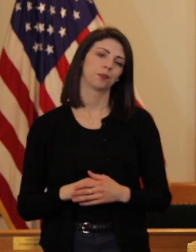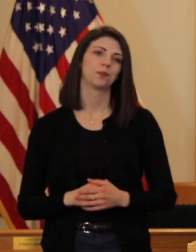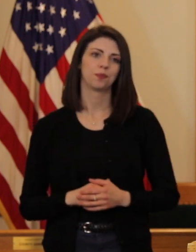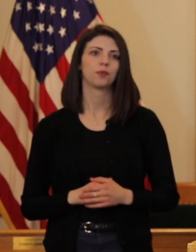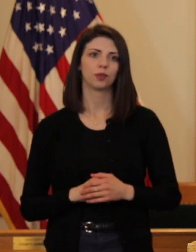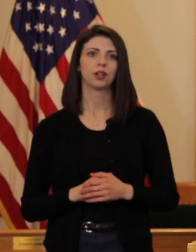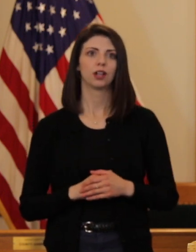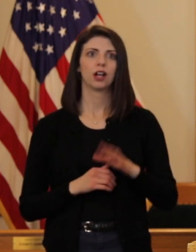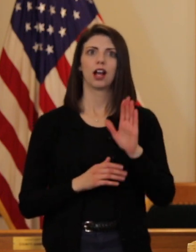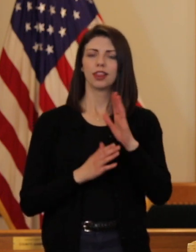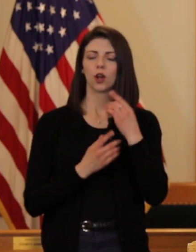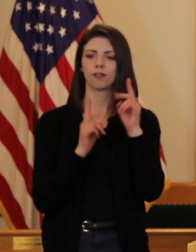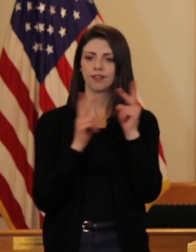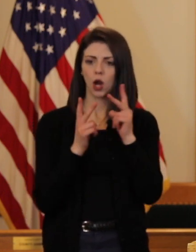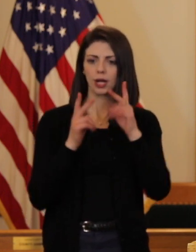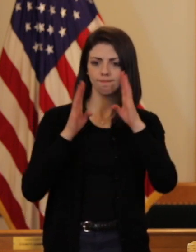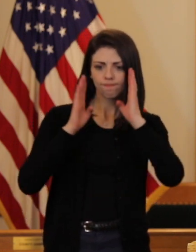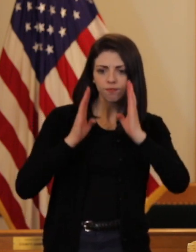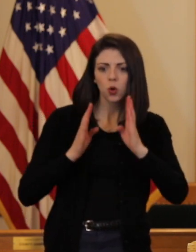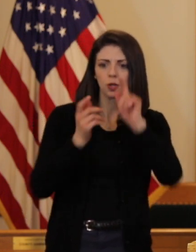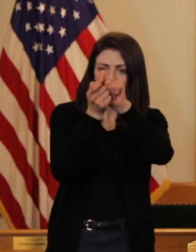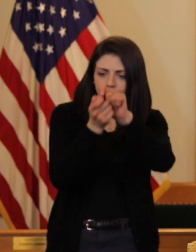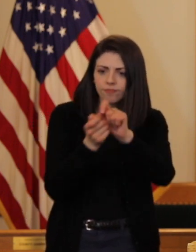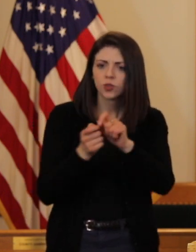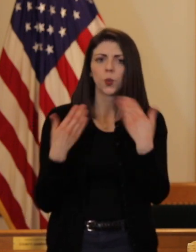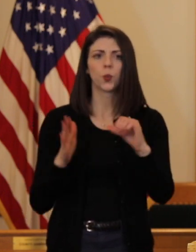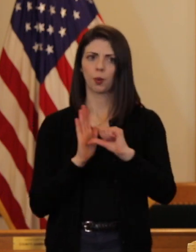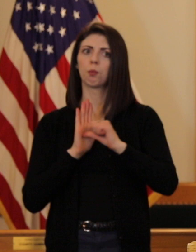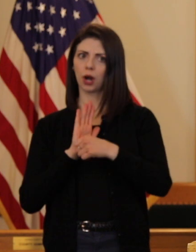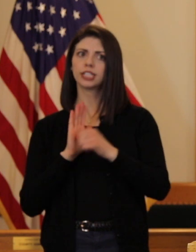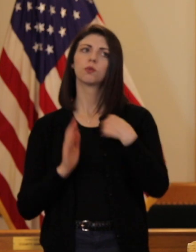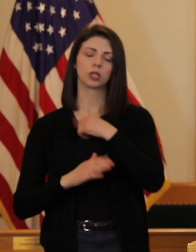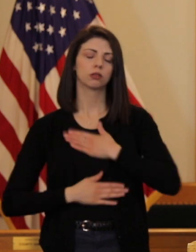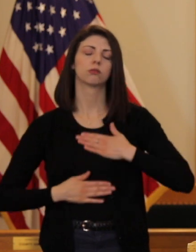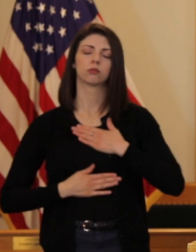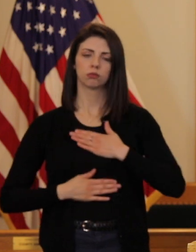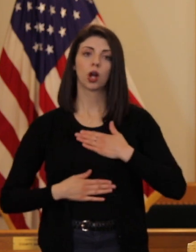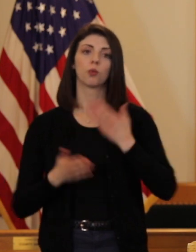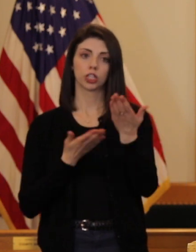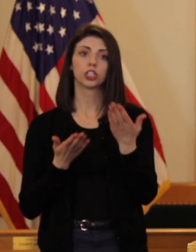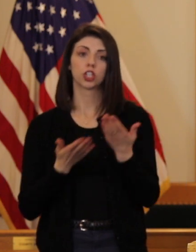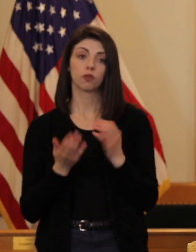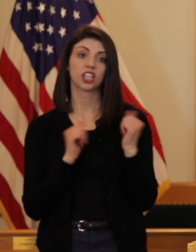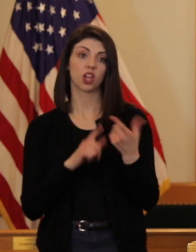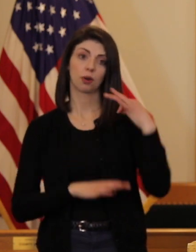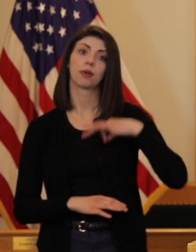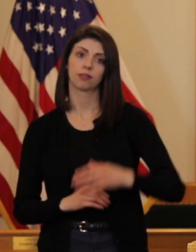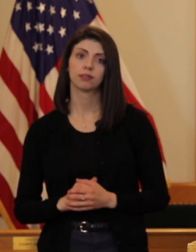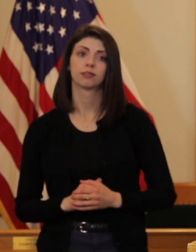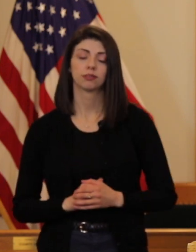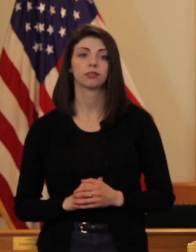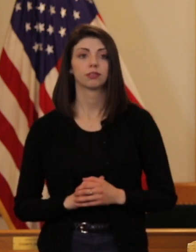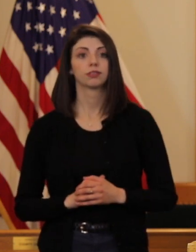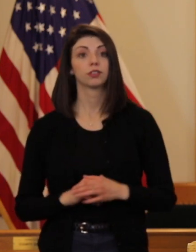Their dedication and thoughtful attention to details are impressive, and we appreciate the service that all of you are giving to this effort. On